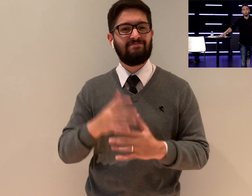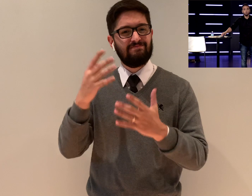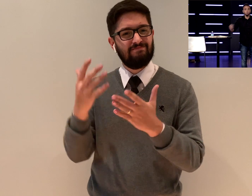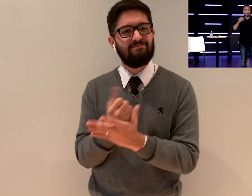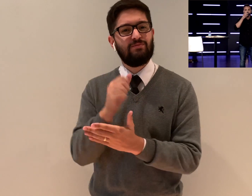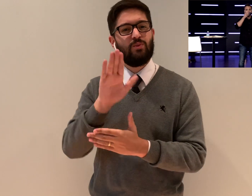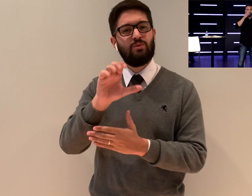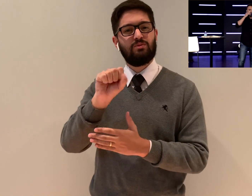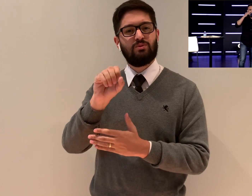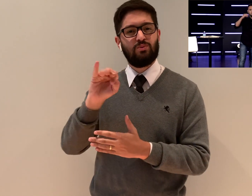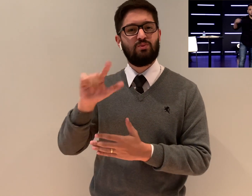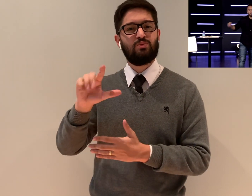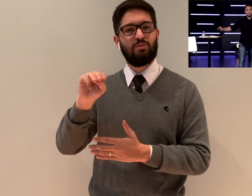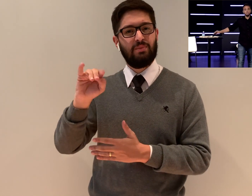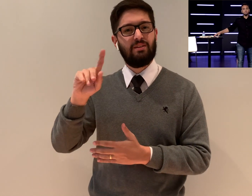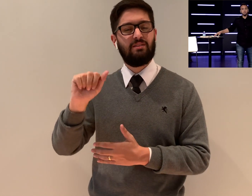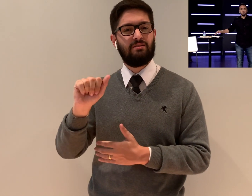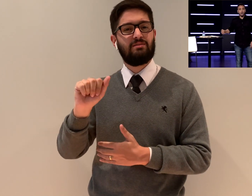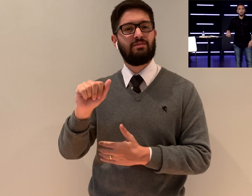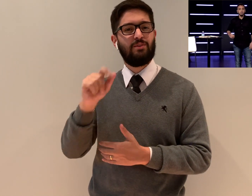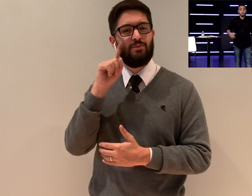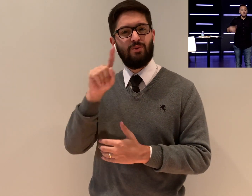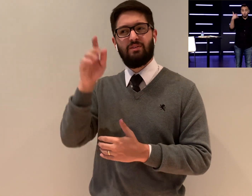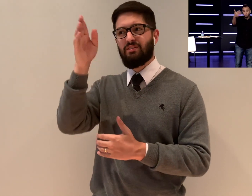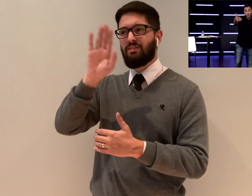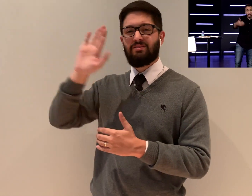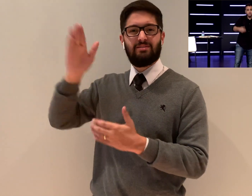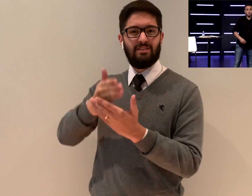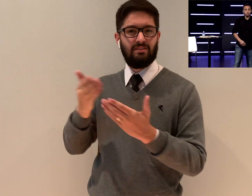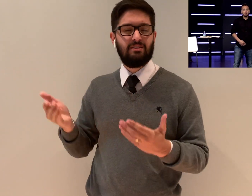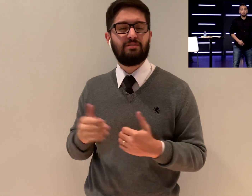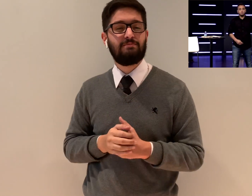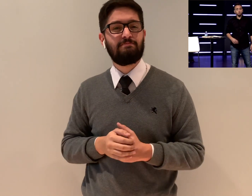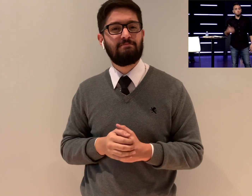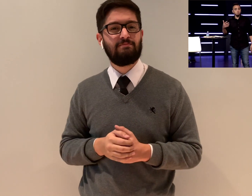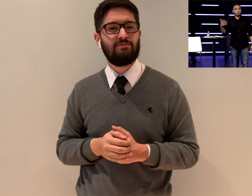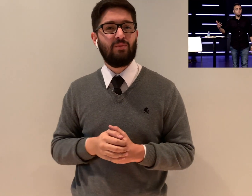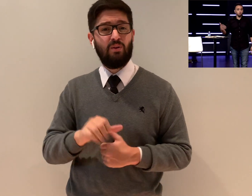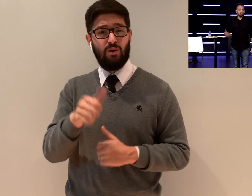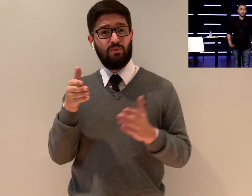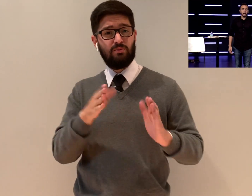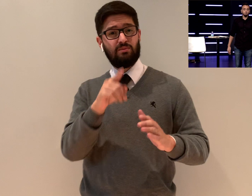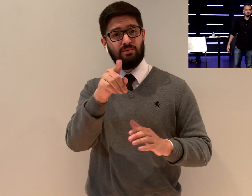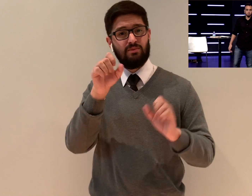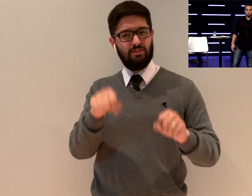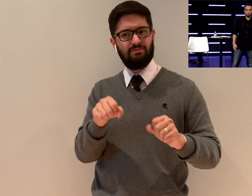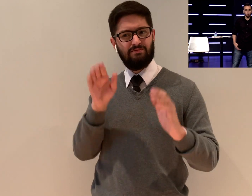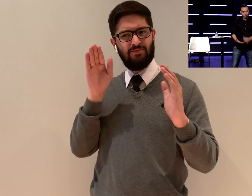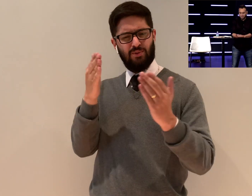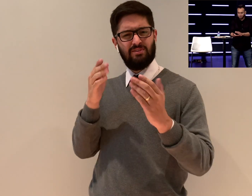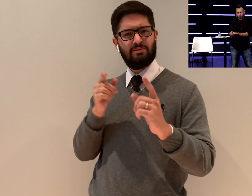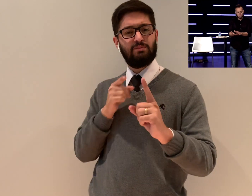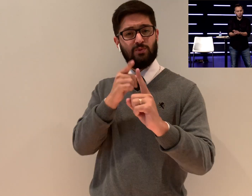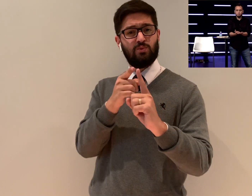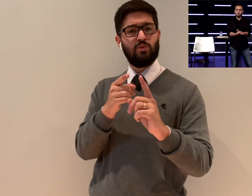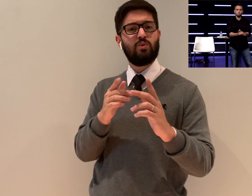Leverage your social media for the things of God. Another way that you can be missional in this time, reach out to your family and